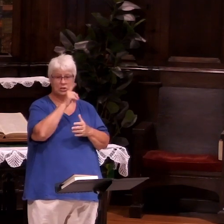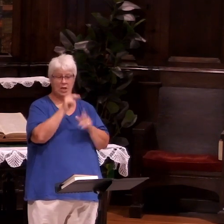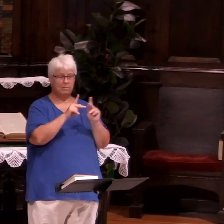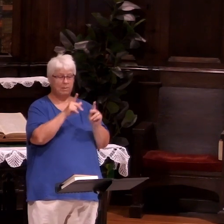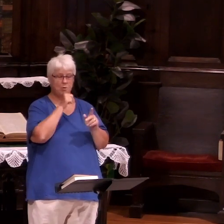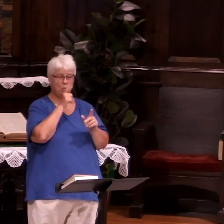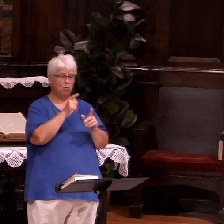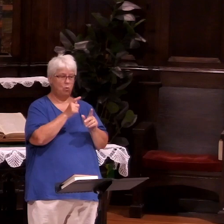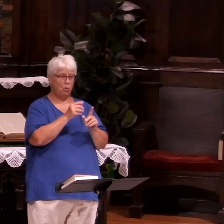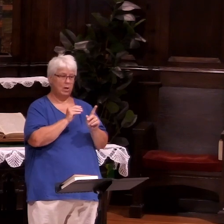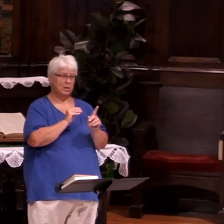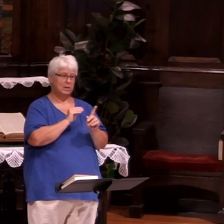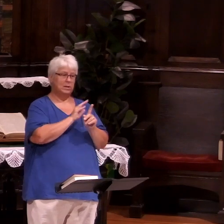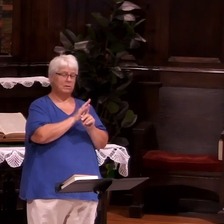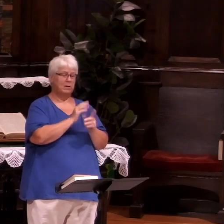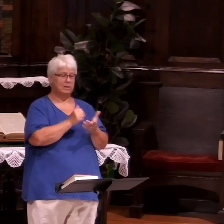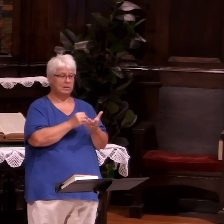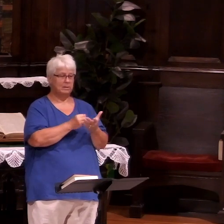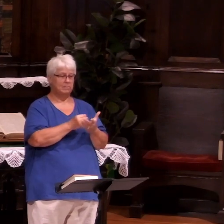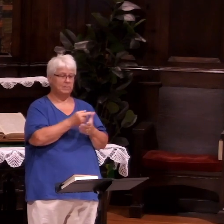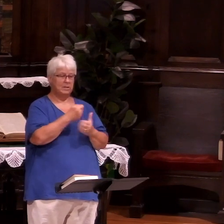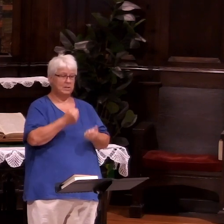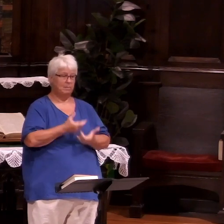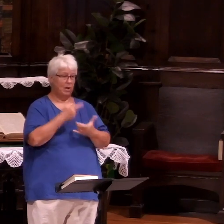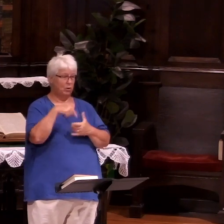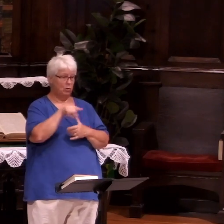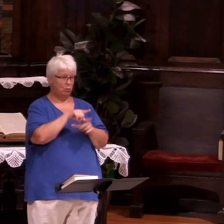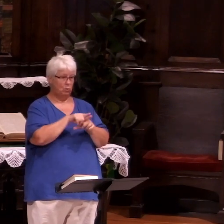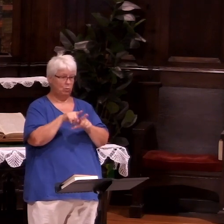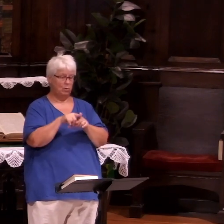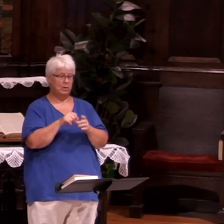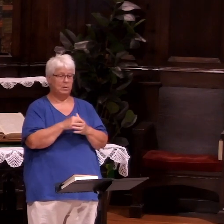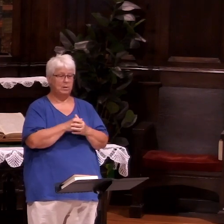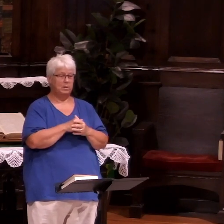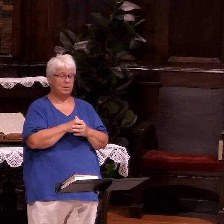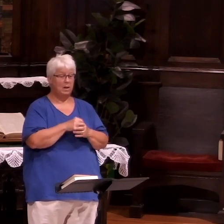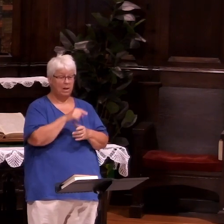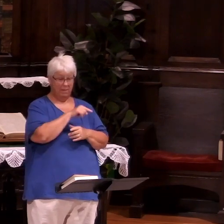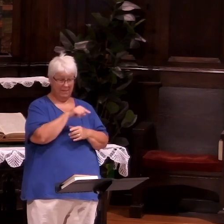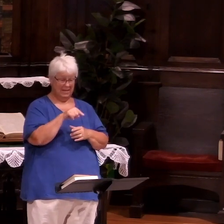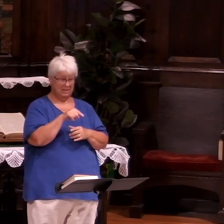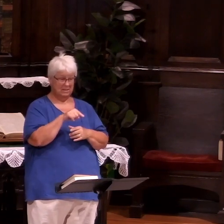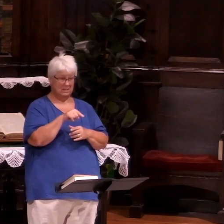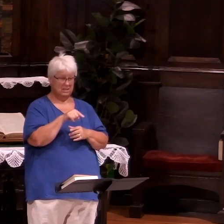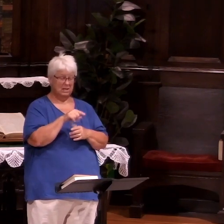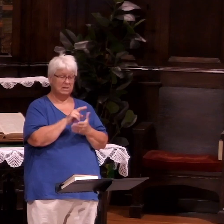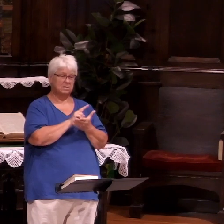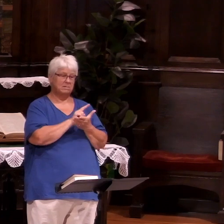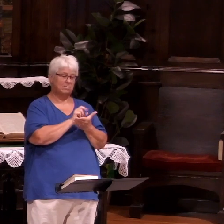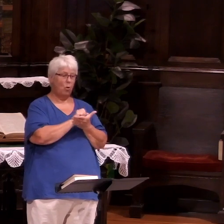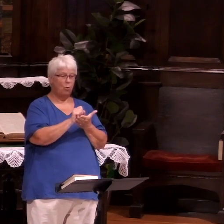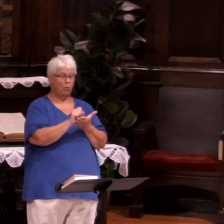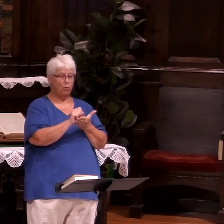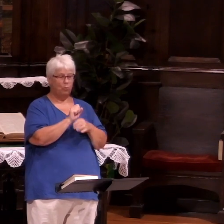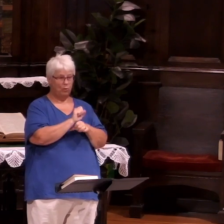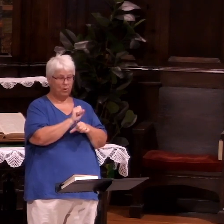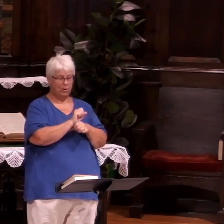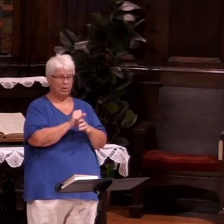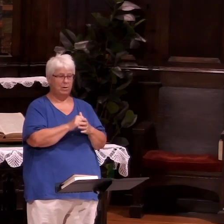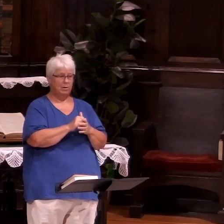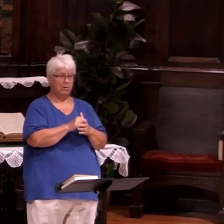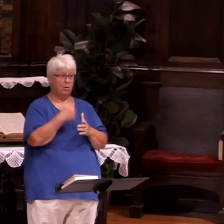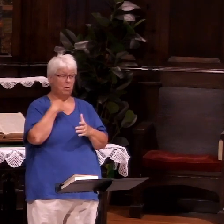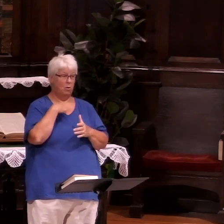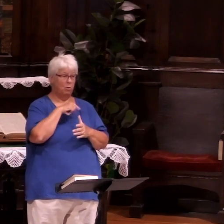fan your flames. This is sacred work. It's one of the ways that